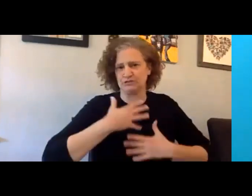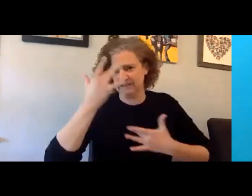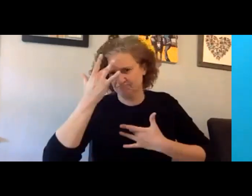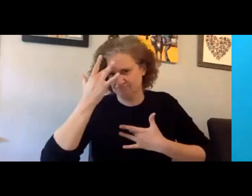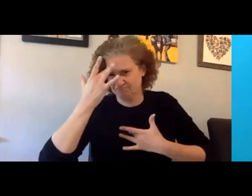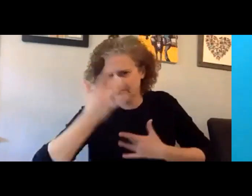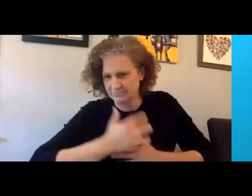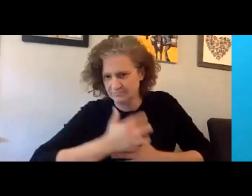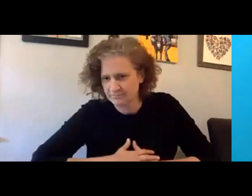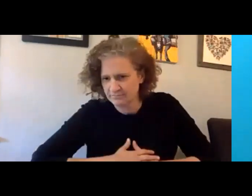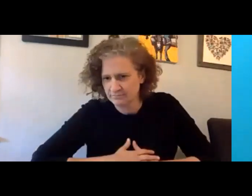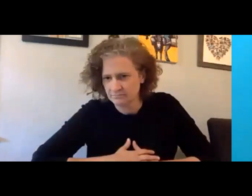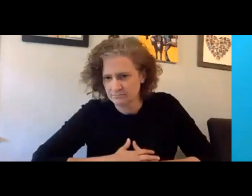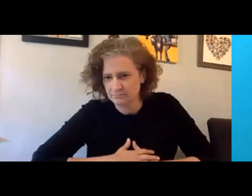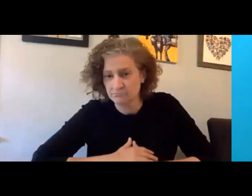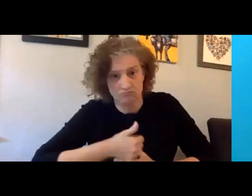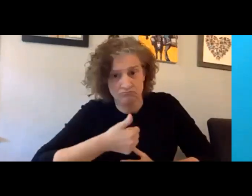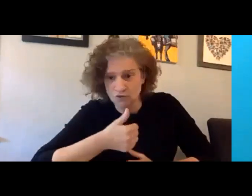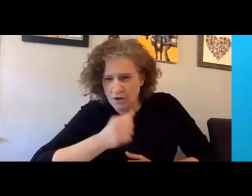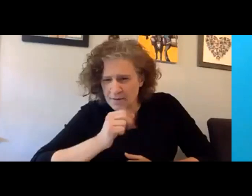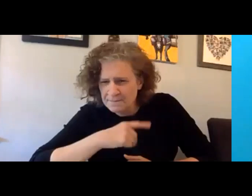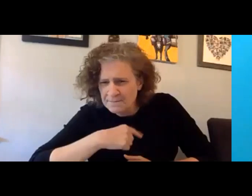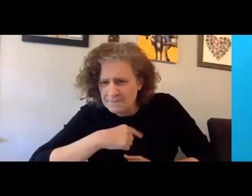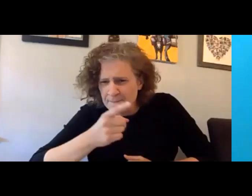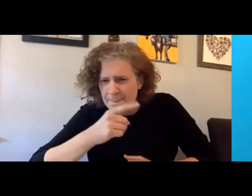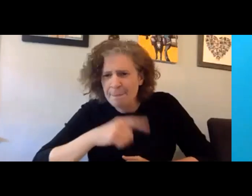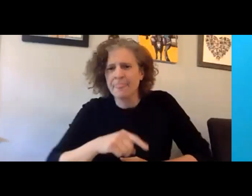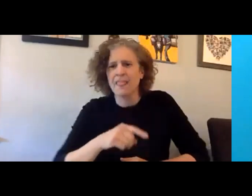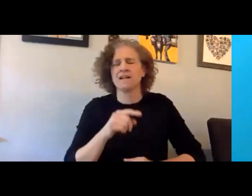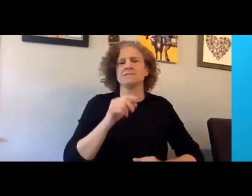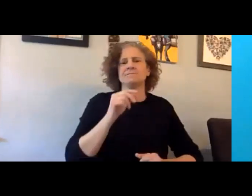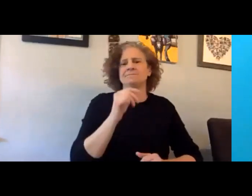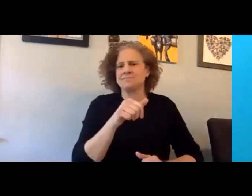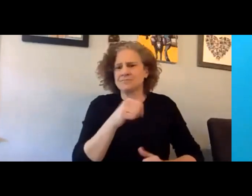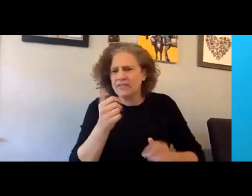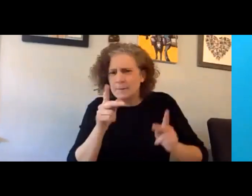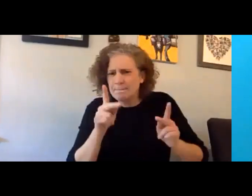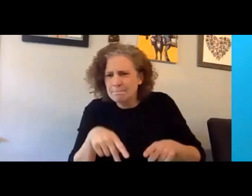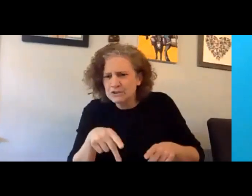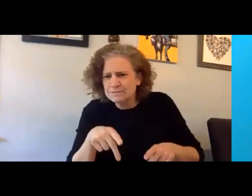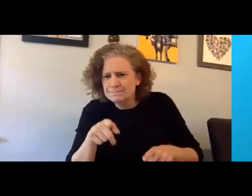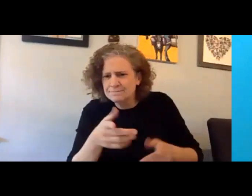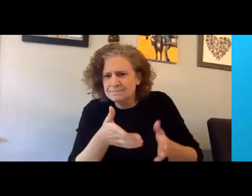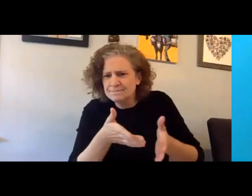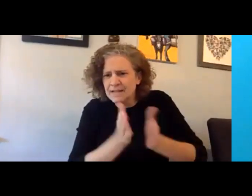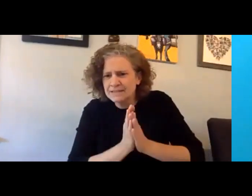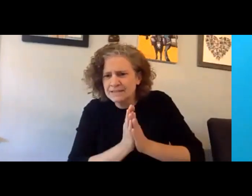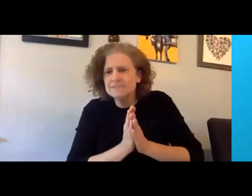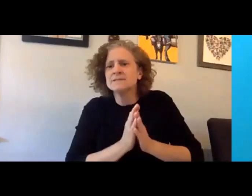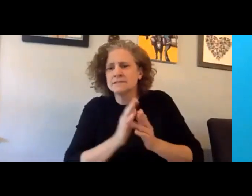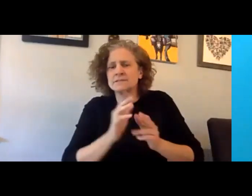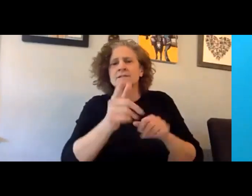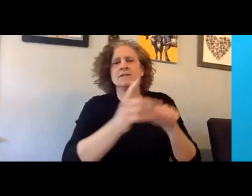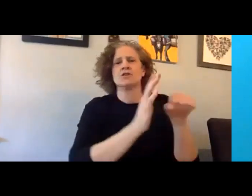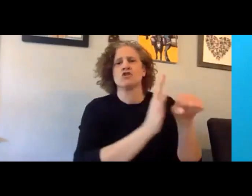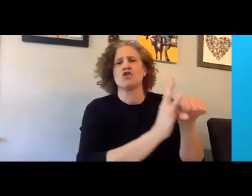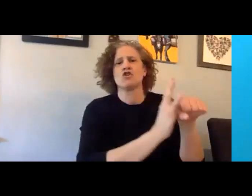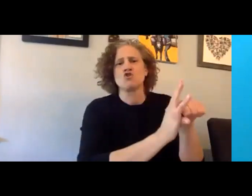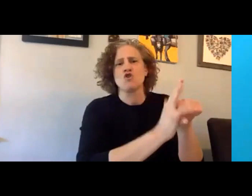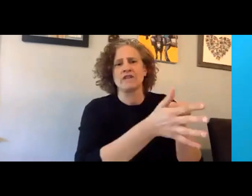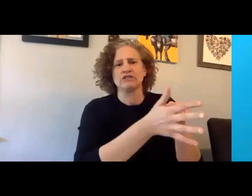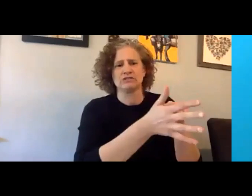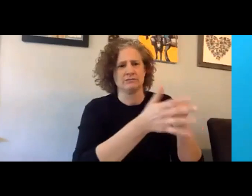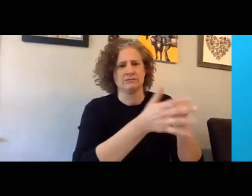and you sign sick. Respiratory illness. Okay, and let's see, another person